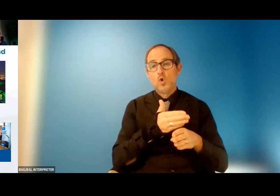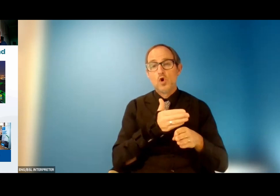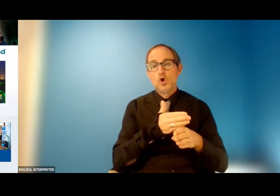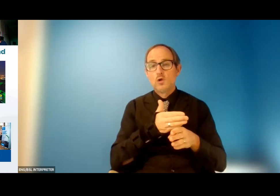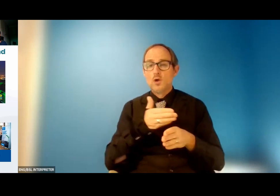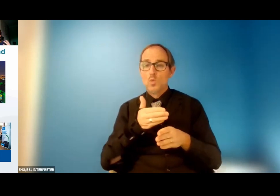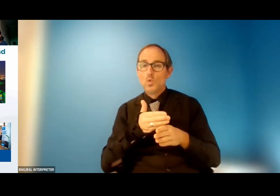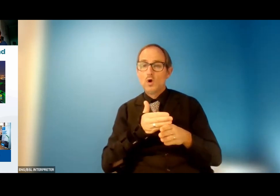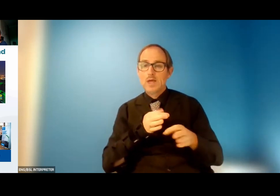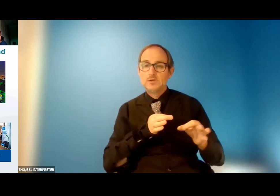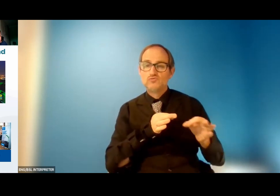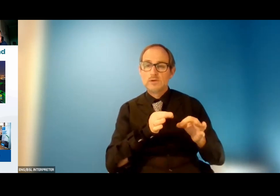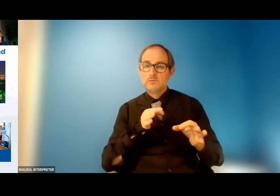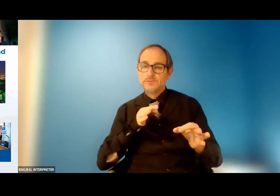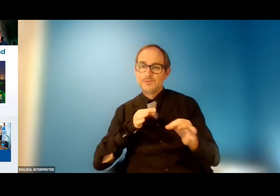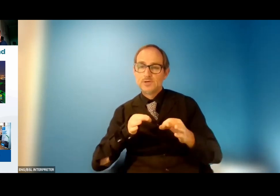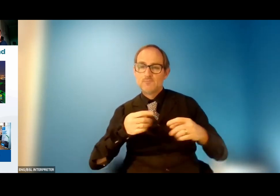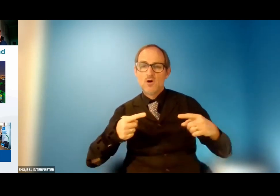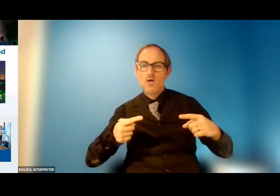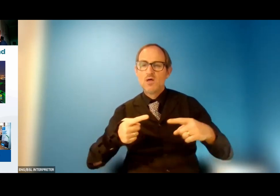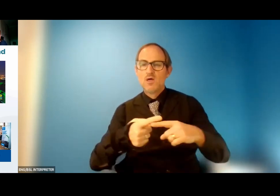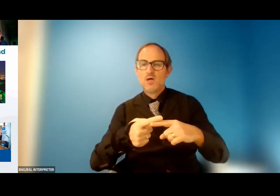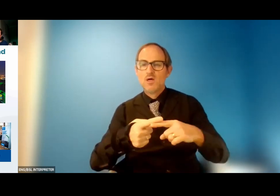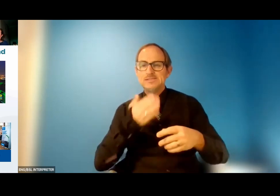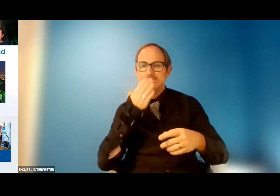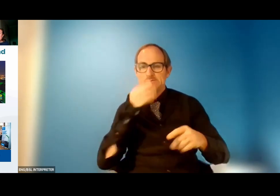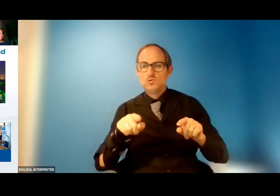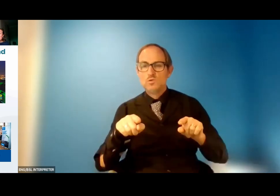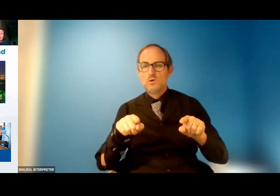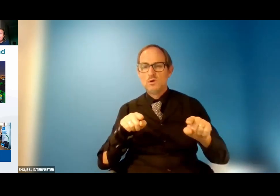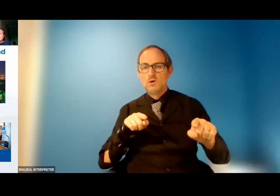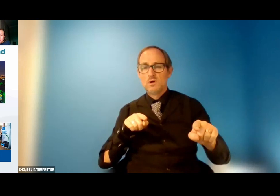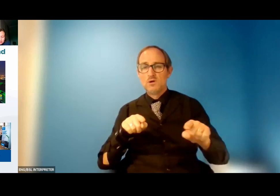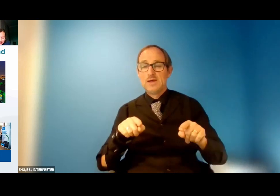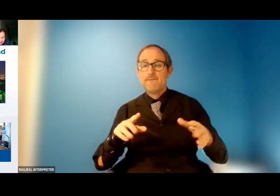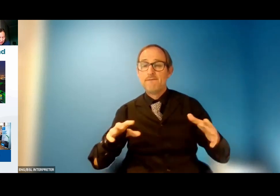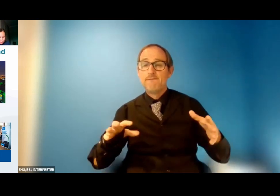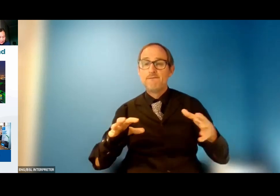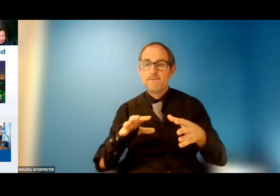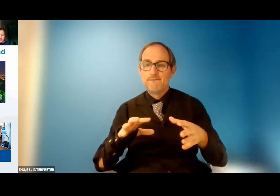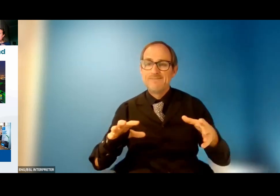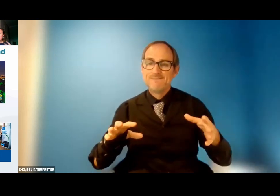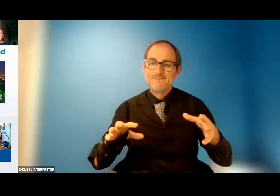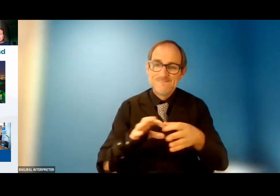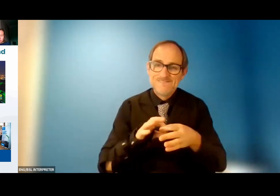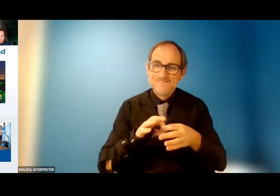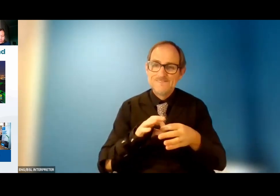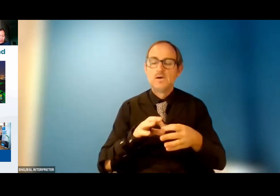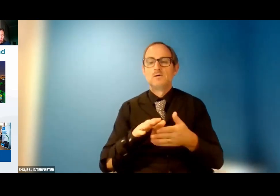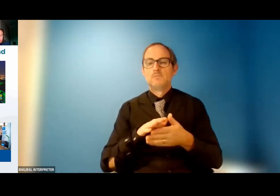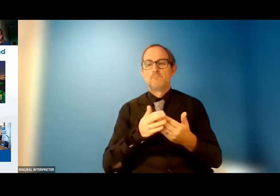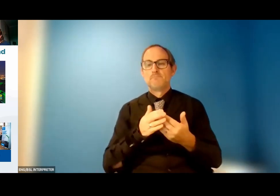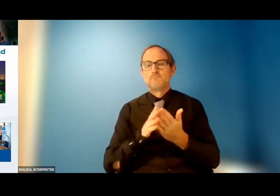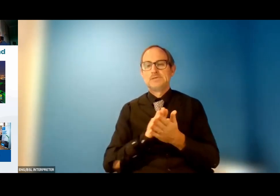could have been really mutually reinforcing, or would maybe need fewer resources to get off the ground if there was